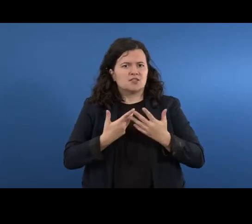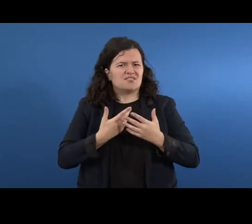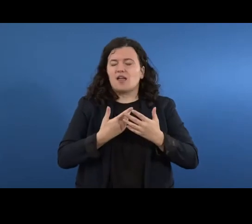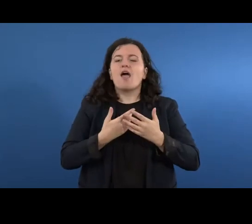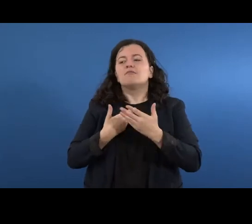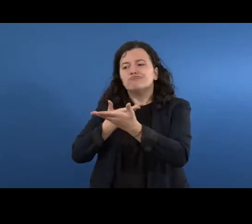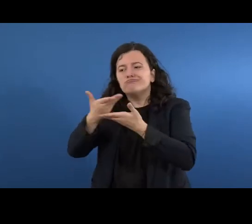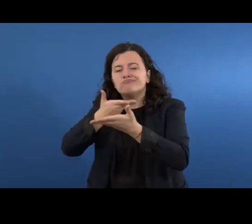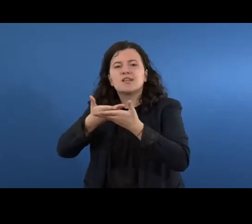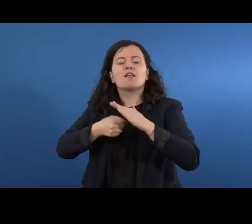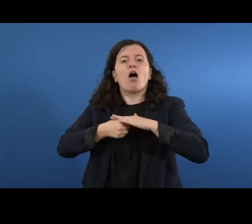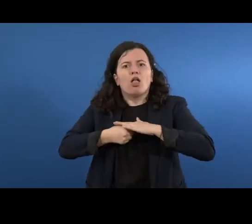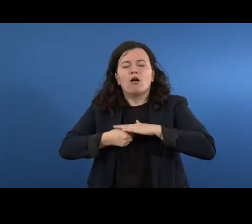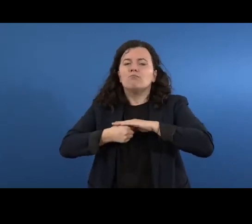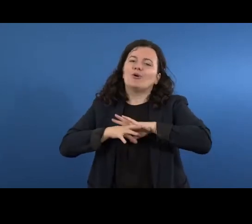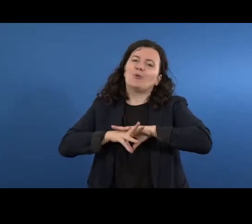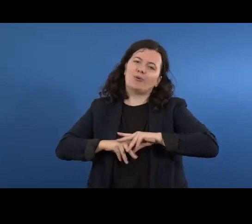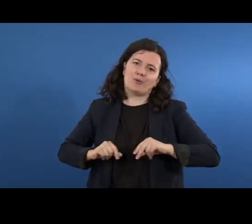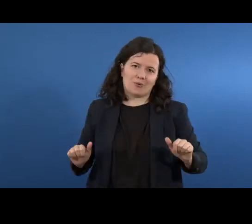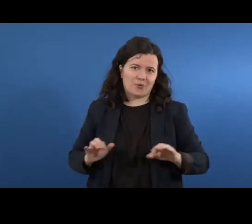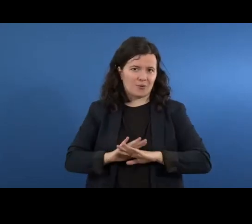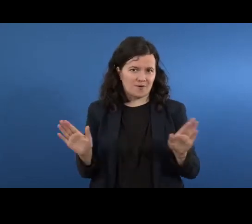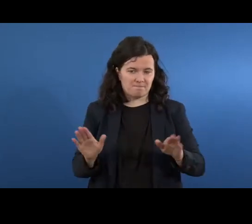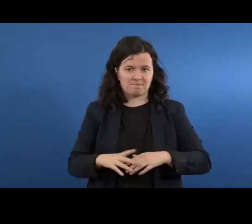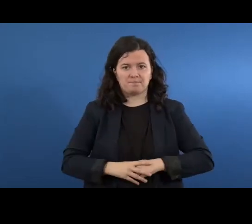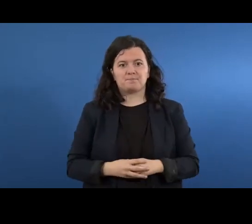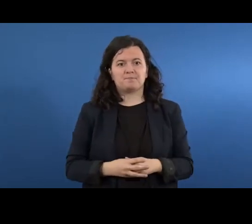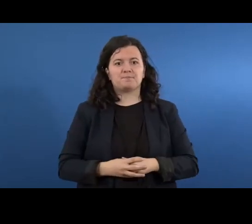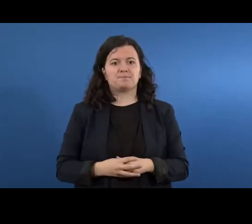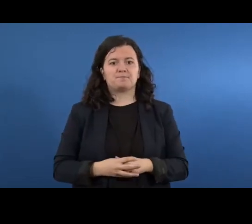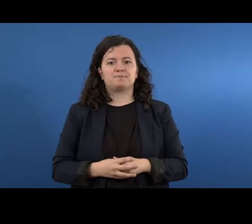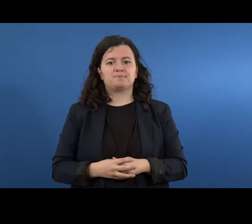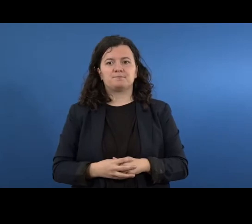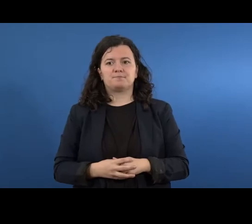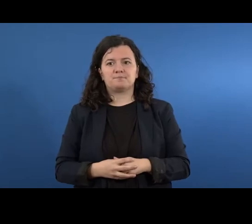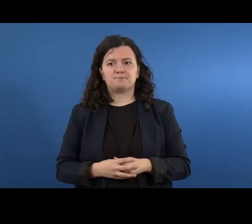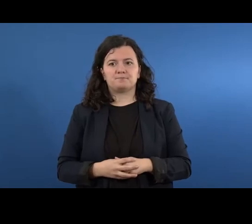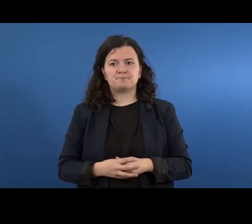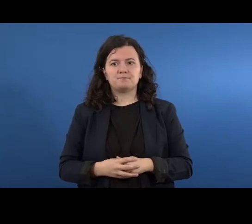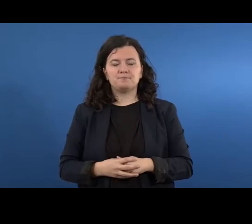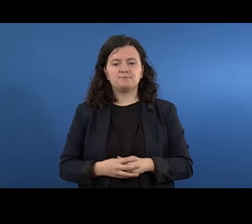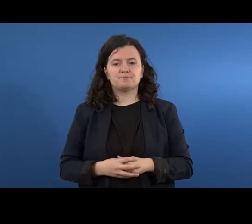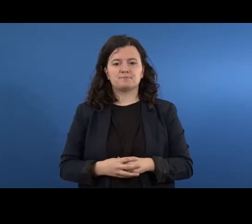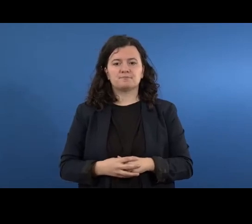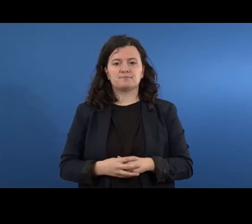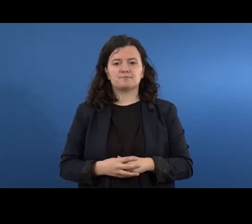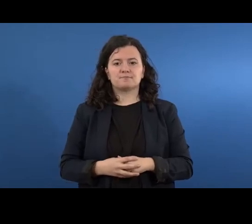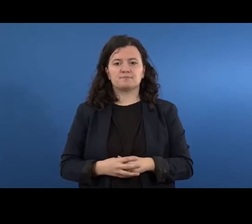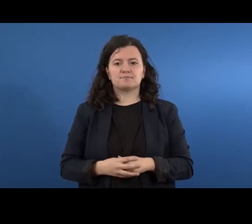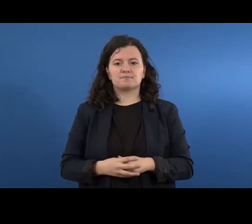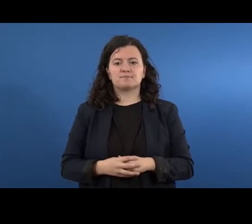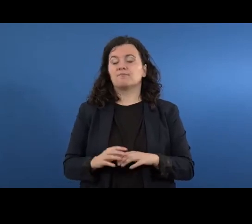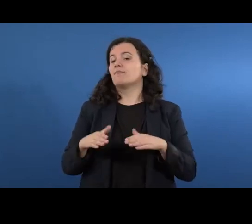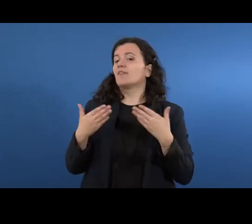And last but not least, but I already, I think, mentioned that, is that it's very important to raise awareness